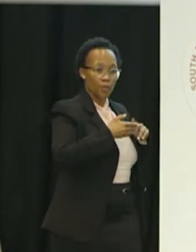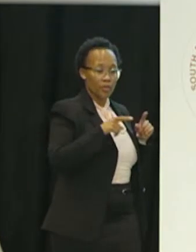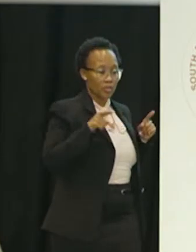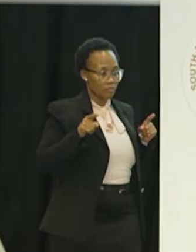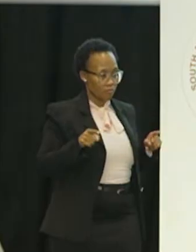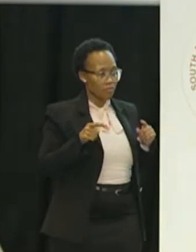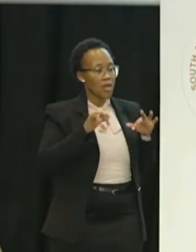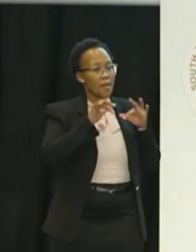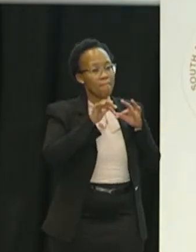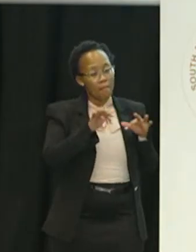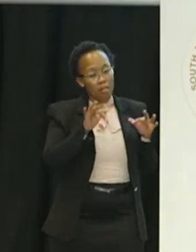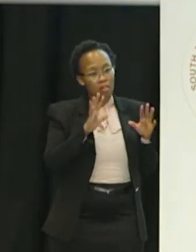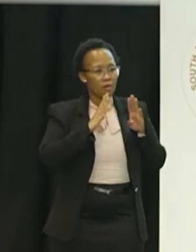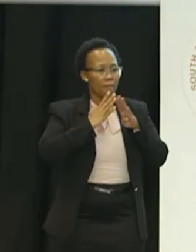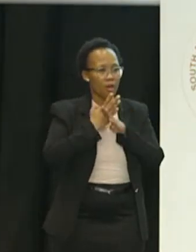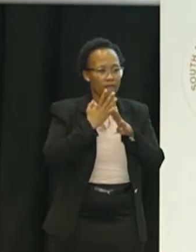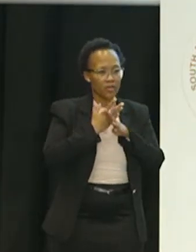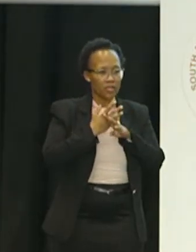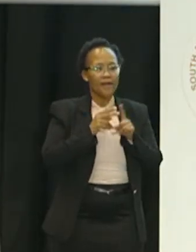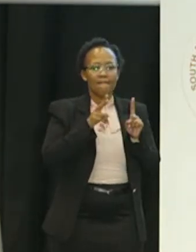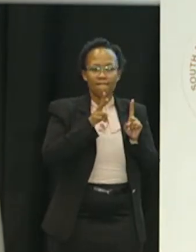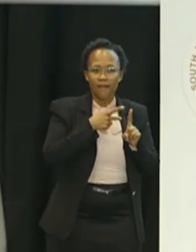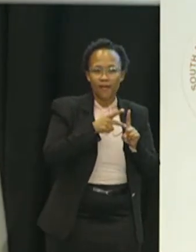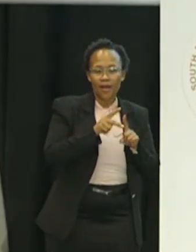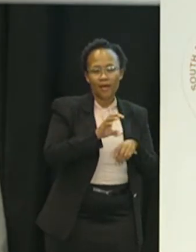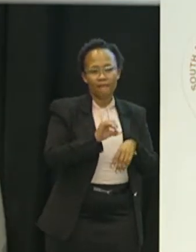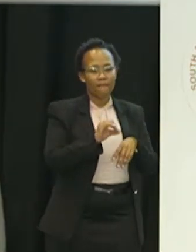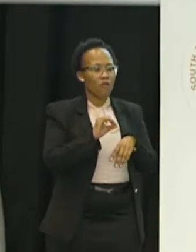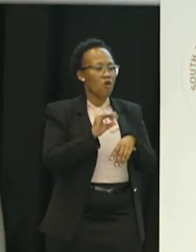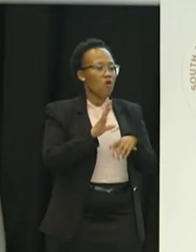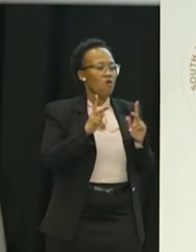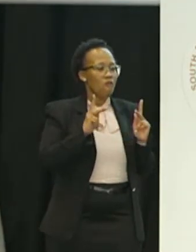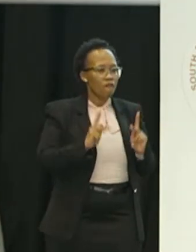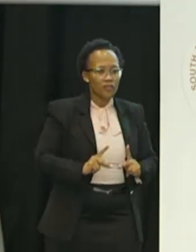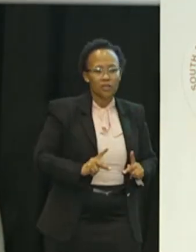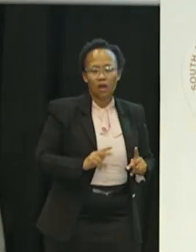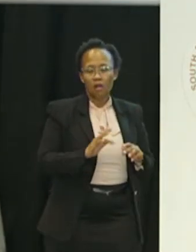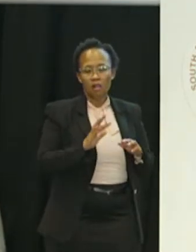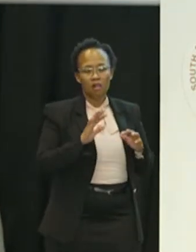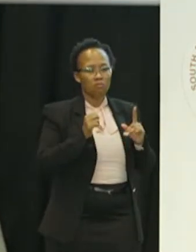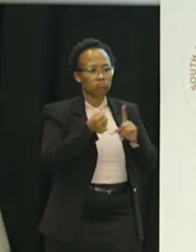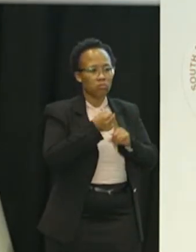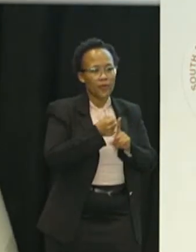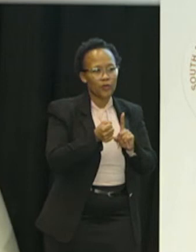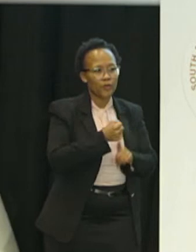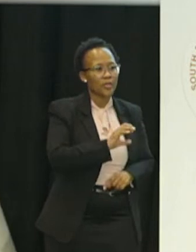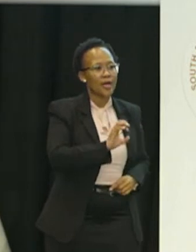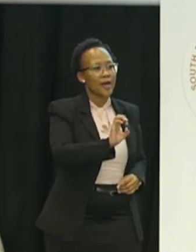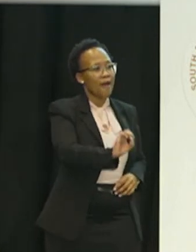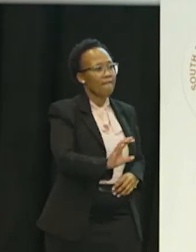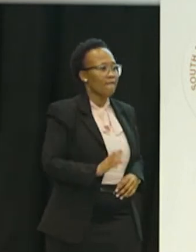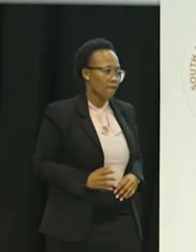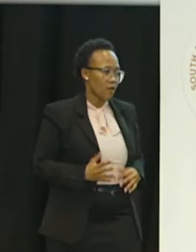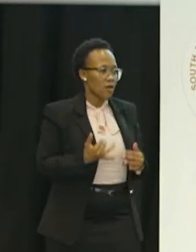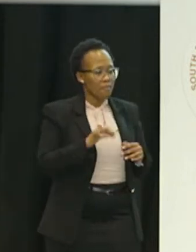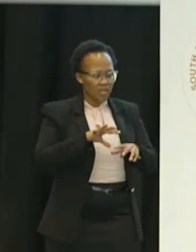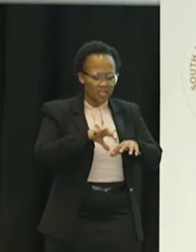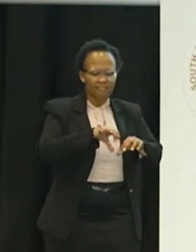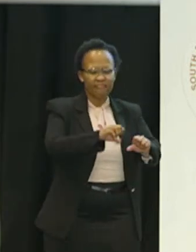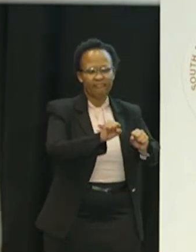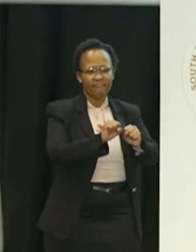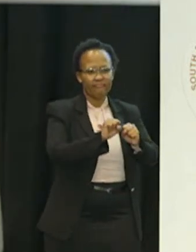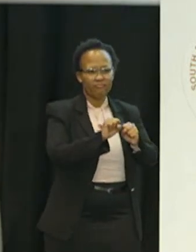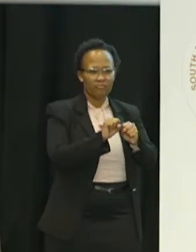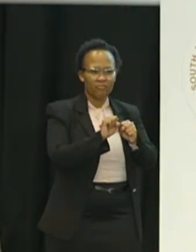people's privacy, or verbally or physically abuse or harass members of the key population must be held accountable and face consequences. Because